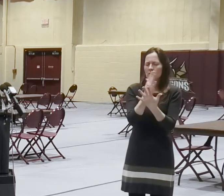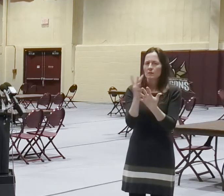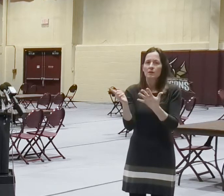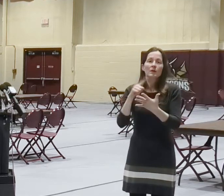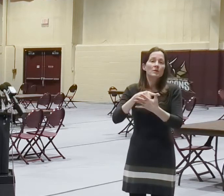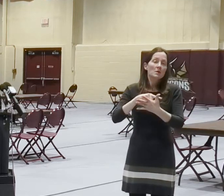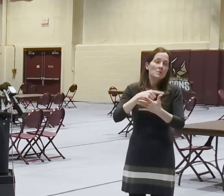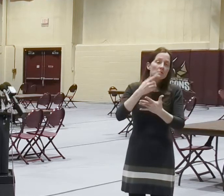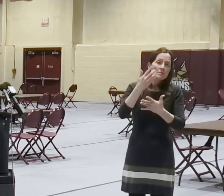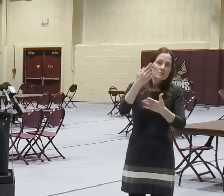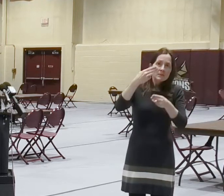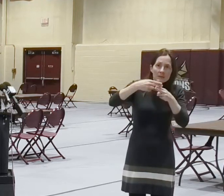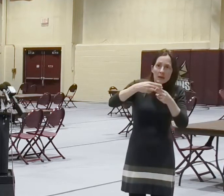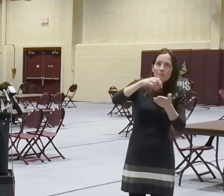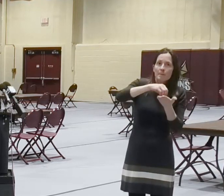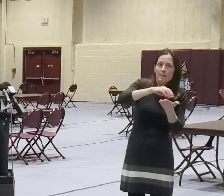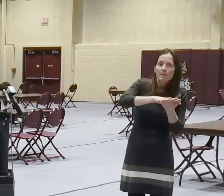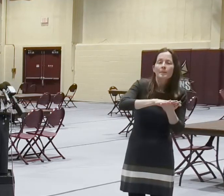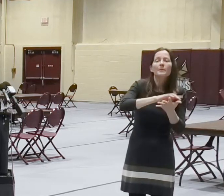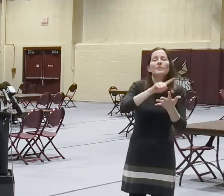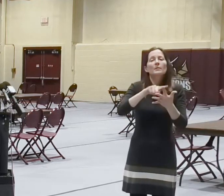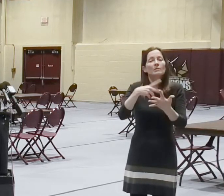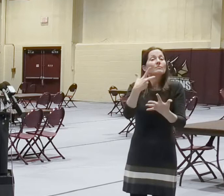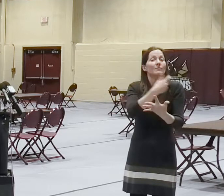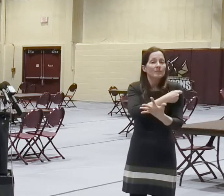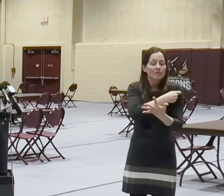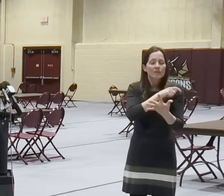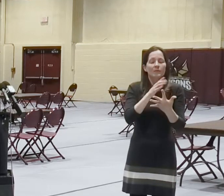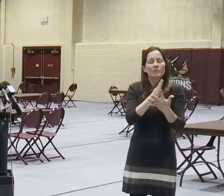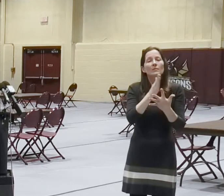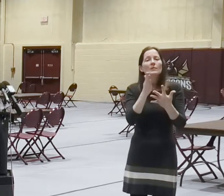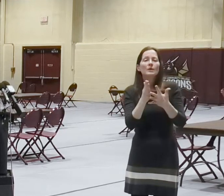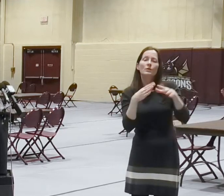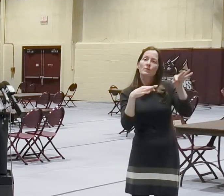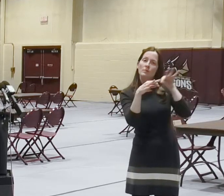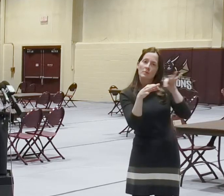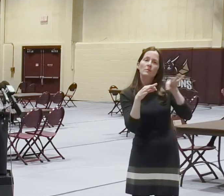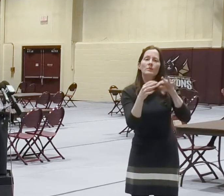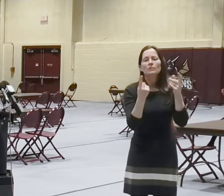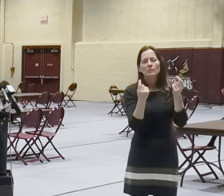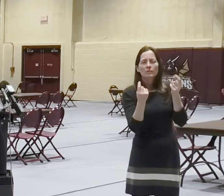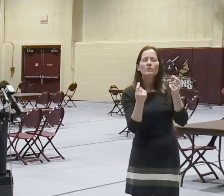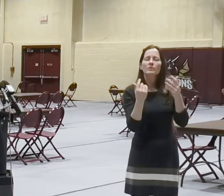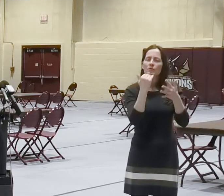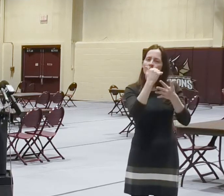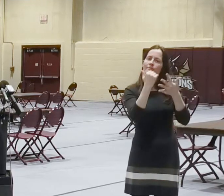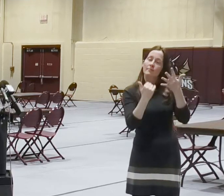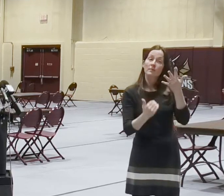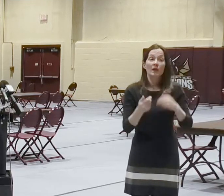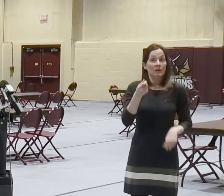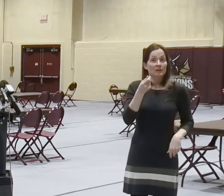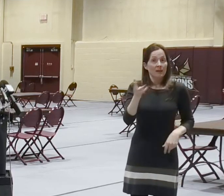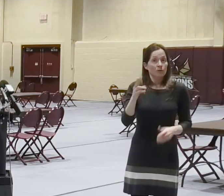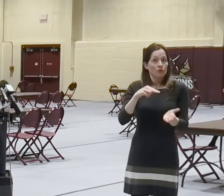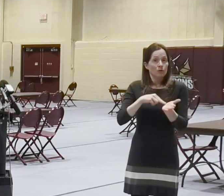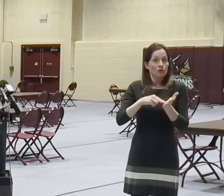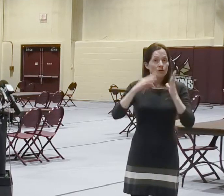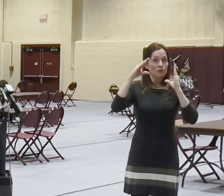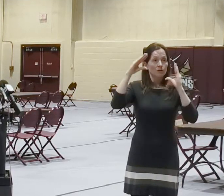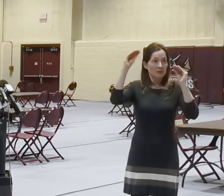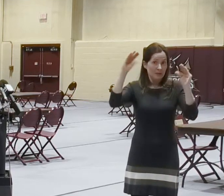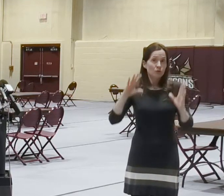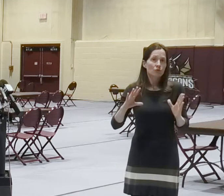to vaccination to out-processing of patients. Several nursing faculty have volunteered as